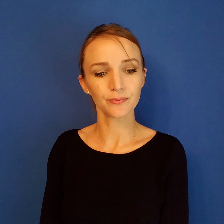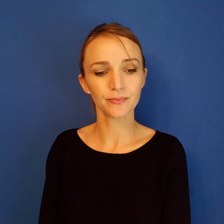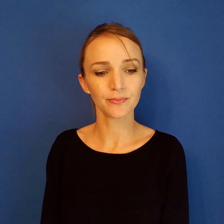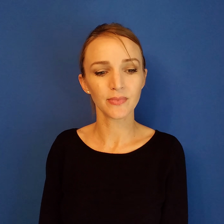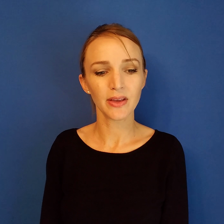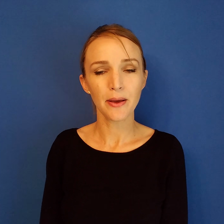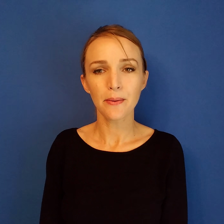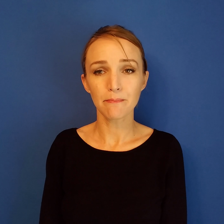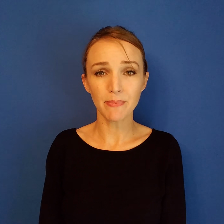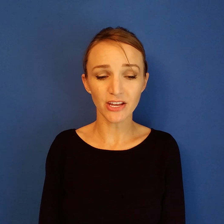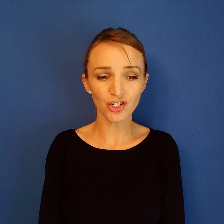Measure.